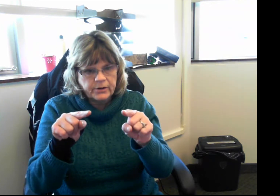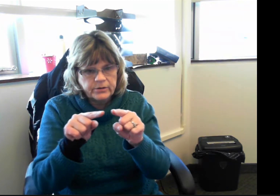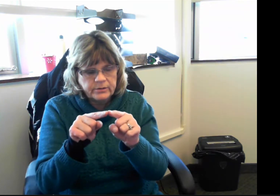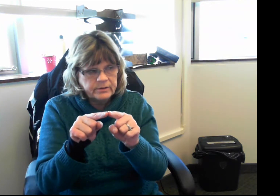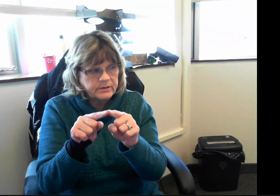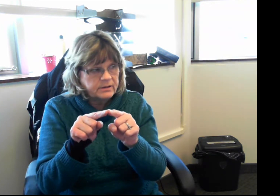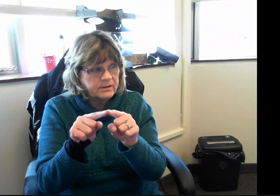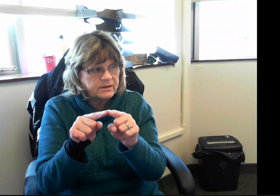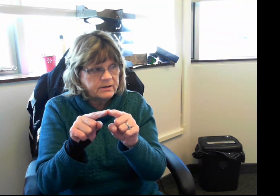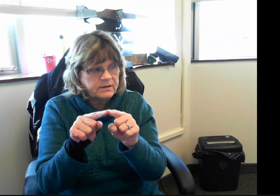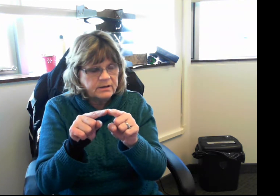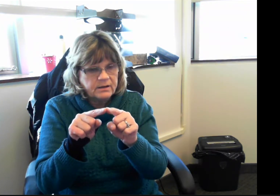square,